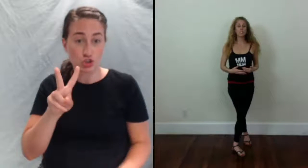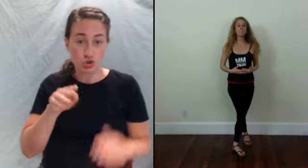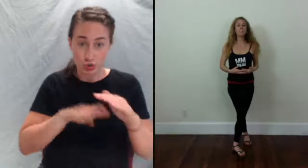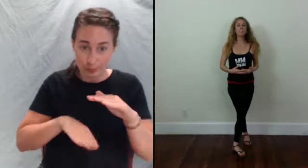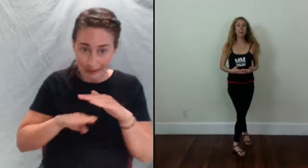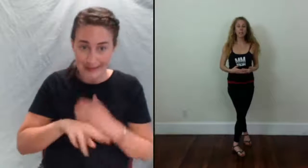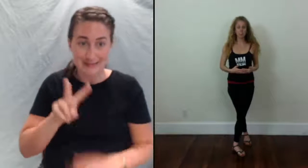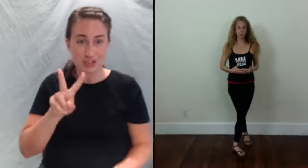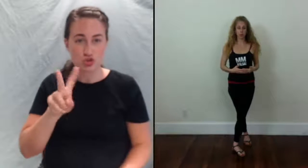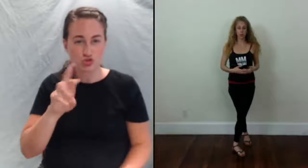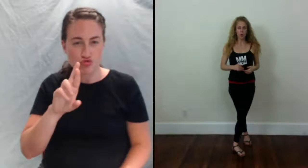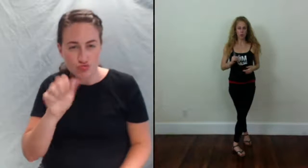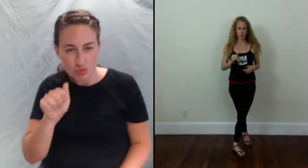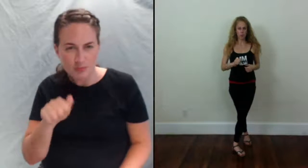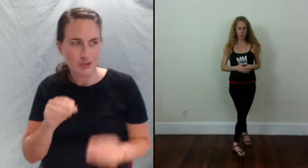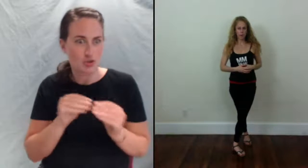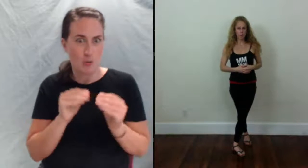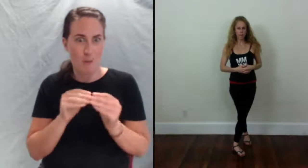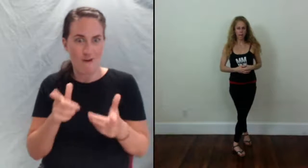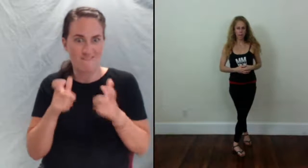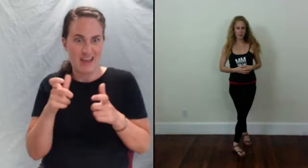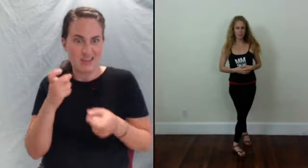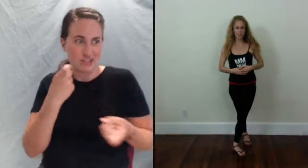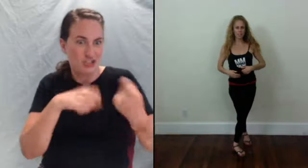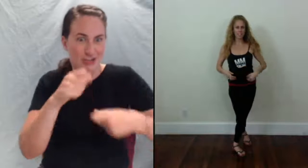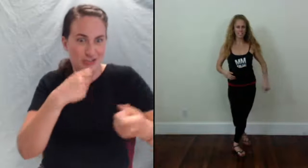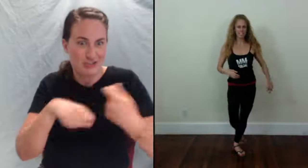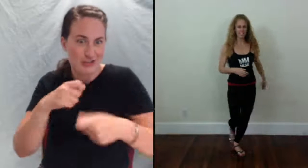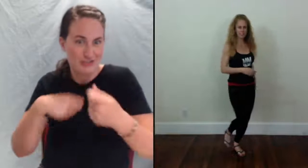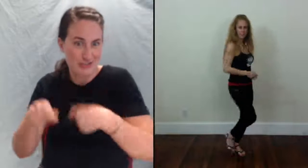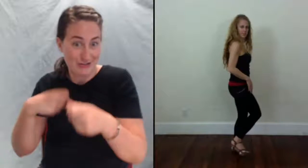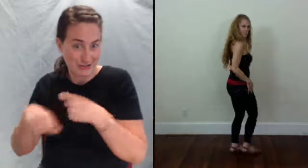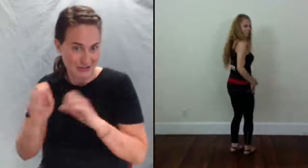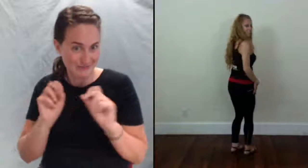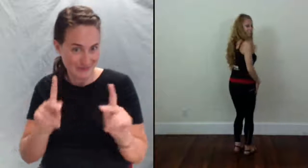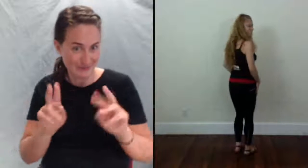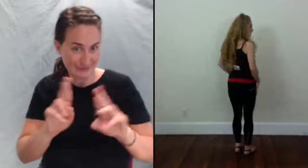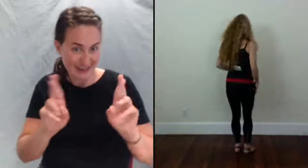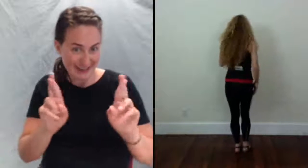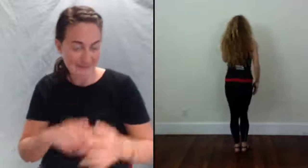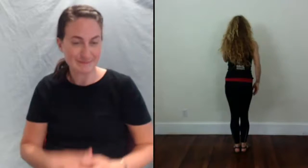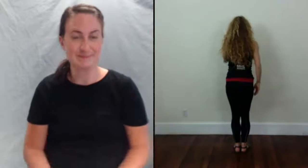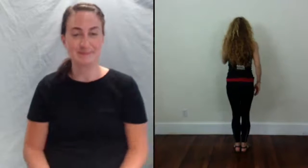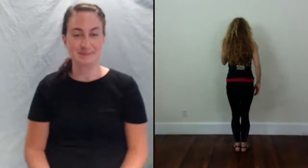habit of switching faster, which is what will happen a lot in those Timba lines.